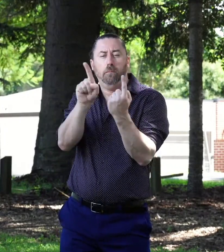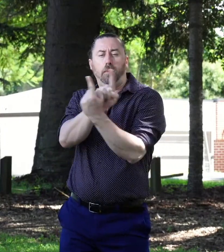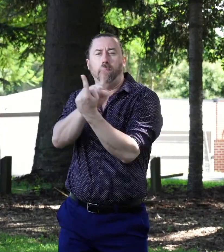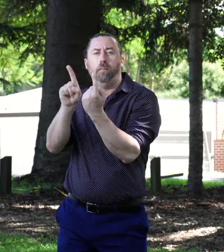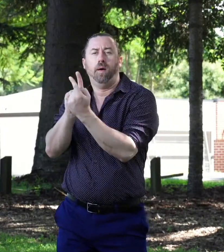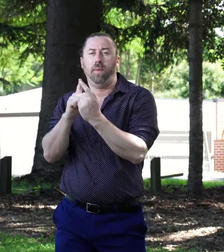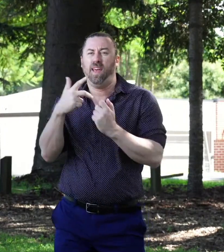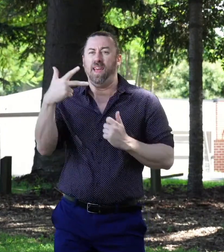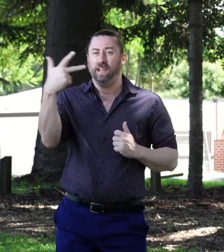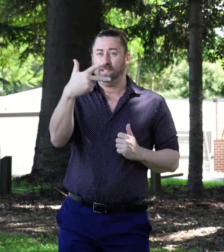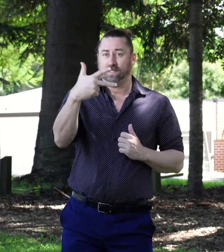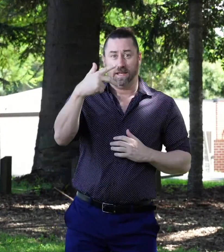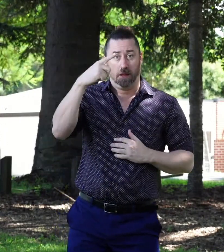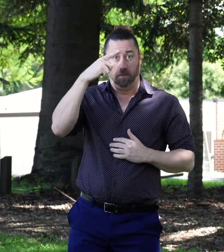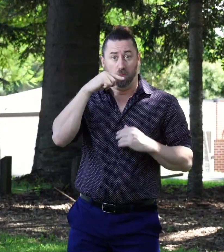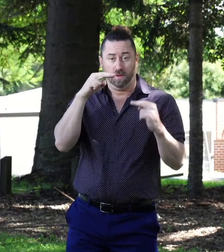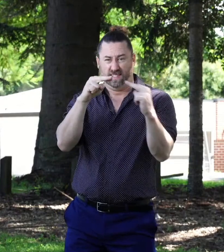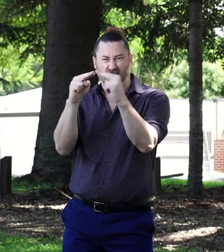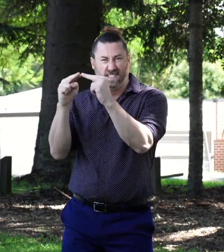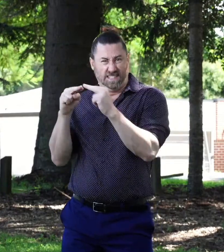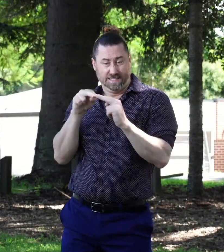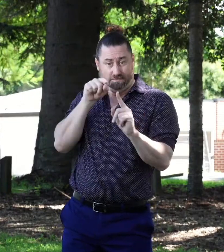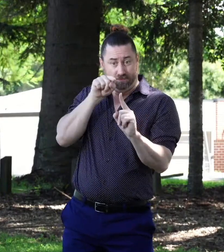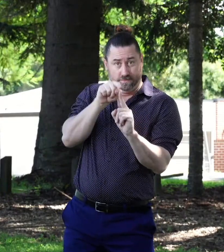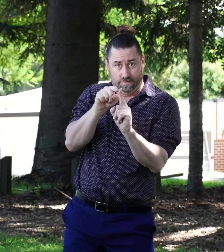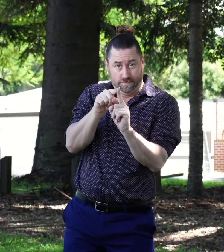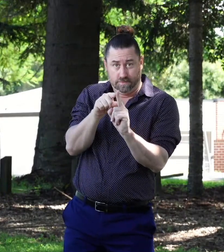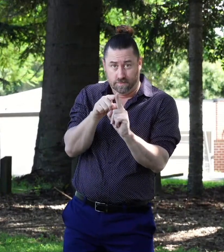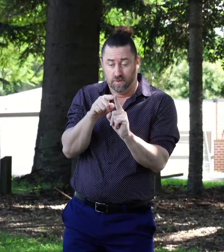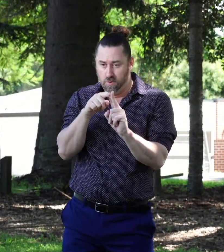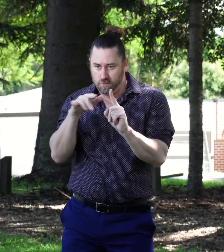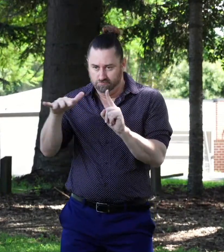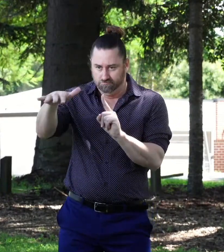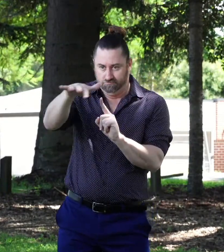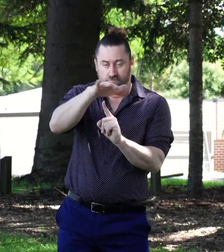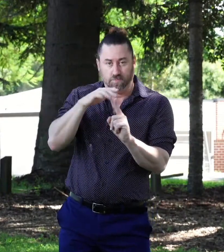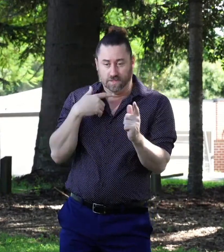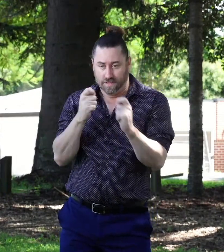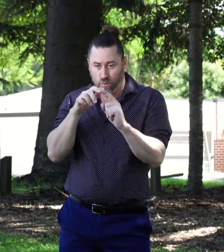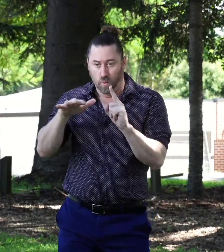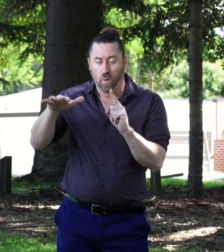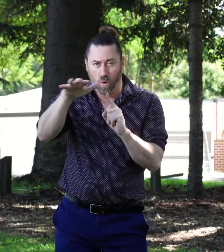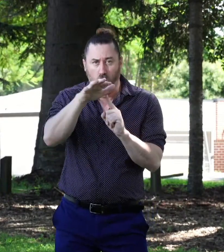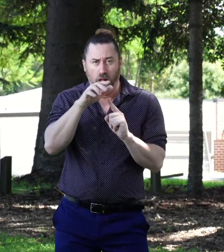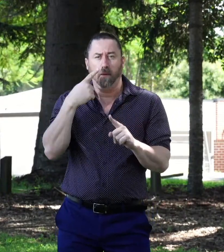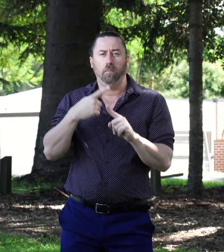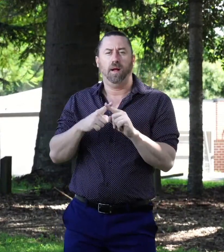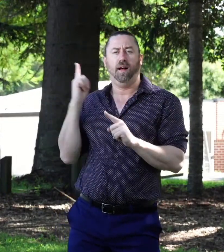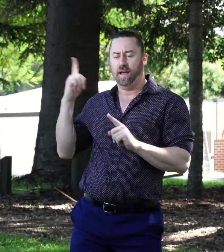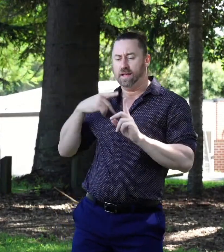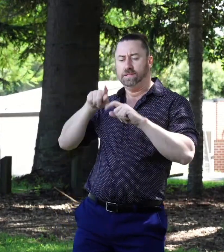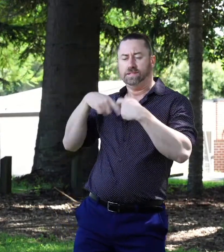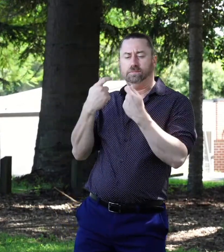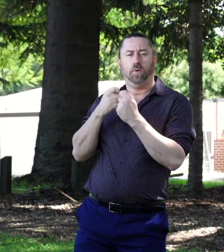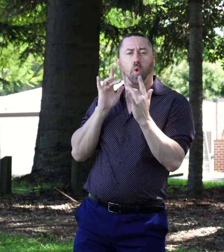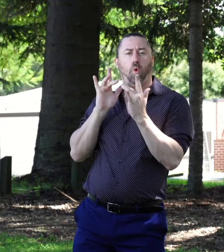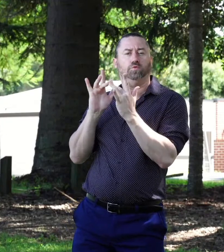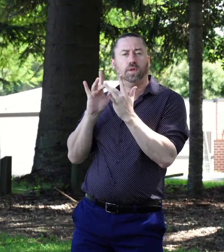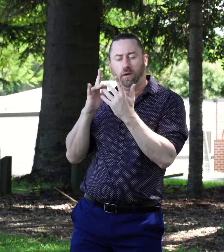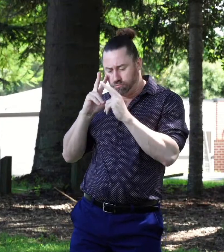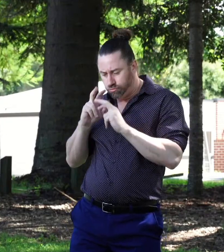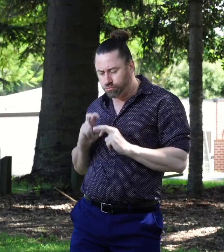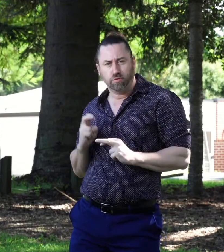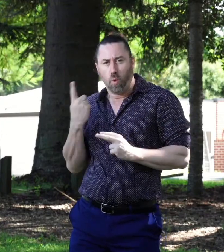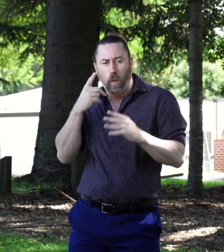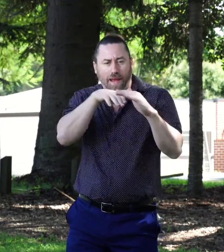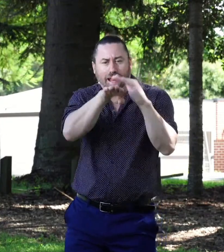has the original community transmission source, and the contact tracers are doing an excellent job. So I do want